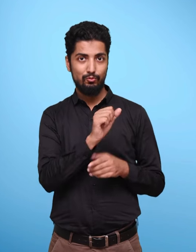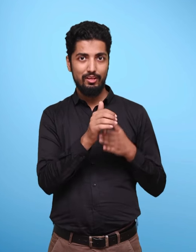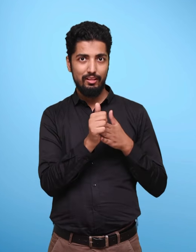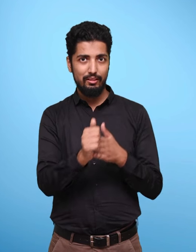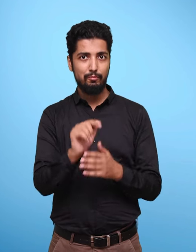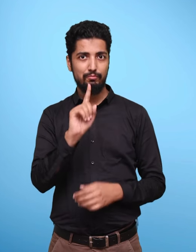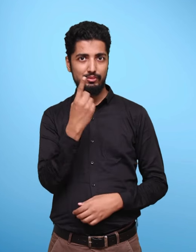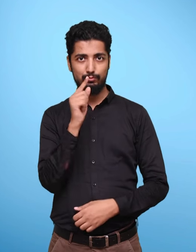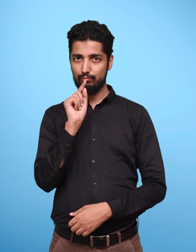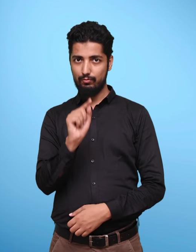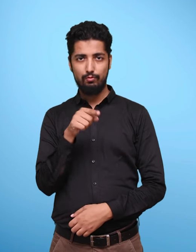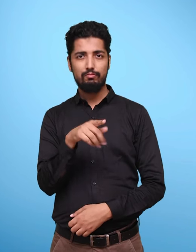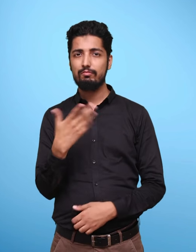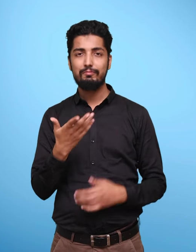5. Note to the teacher.